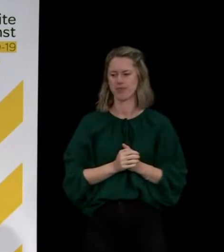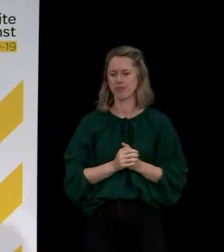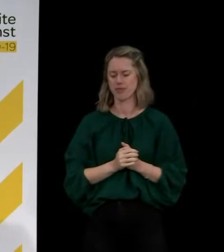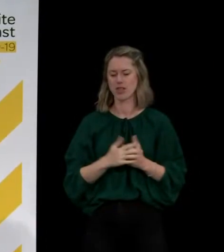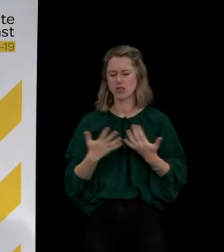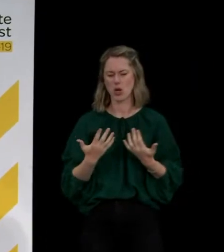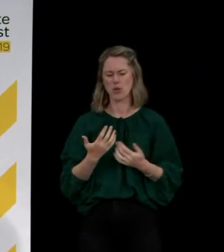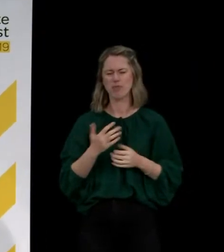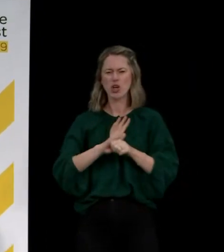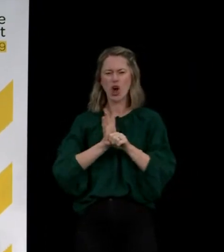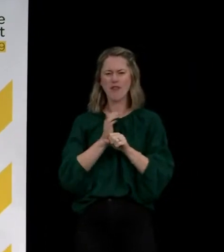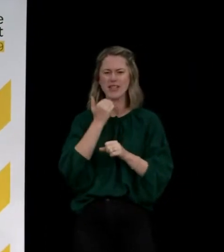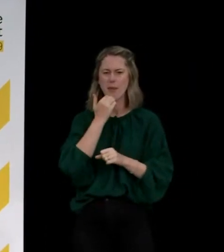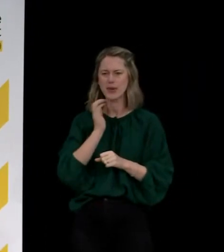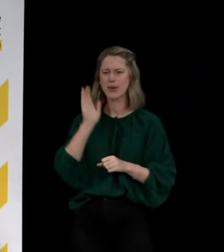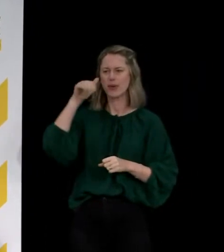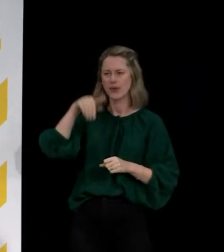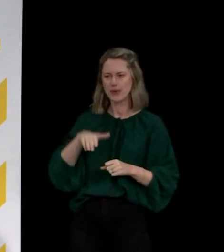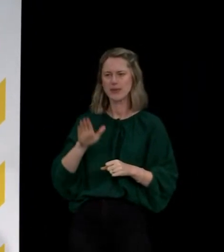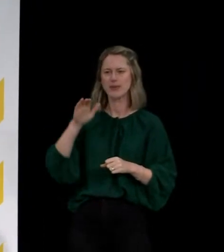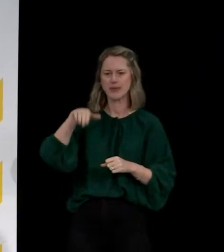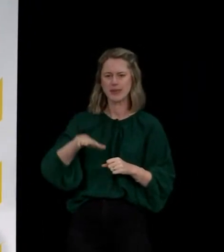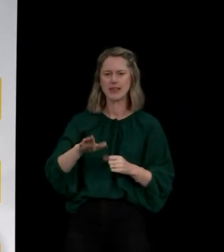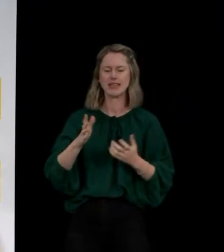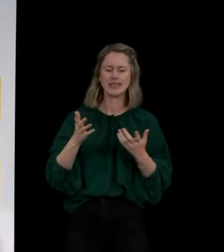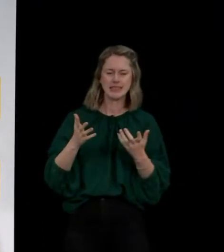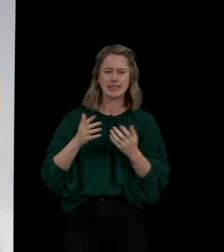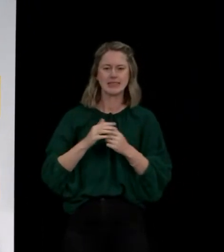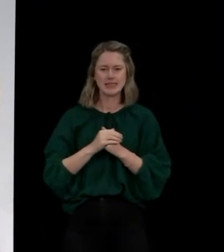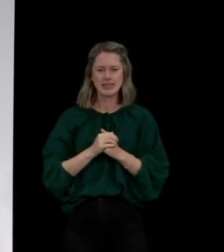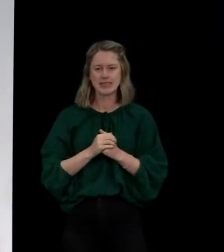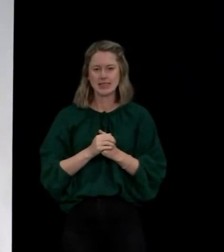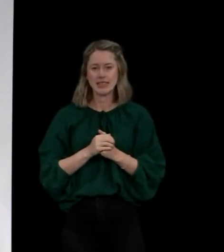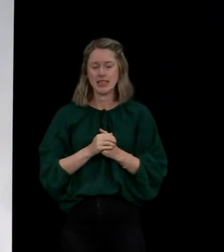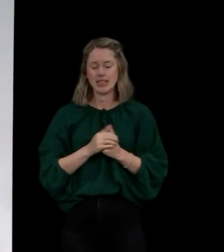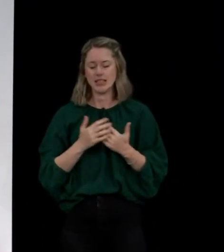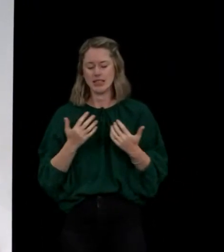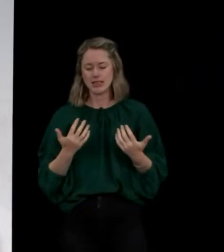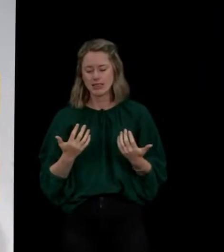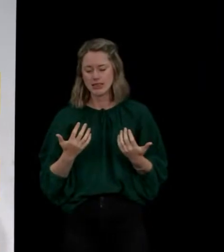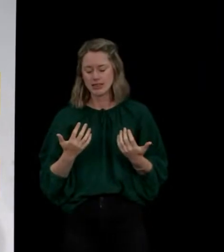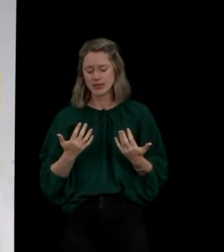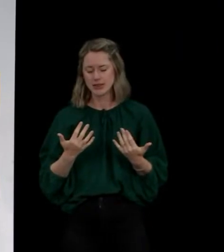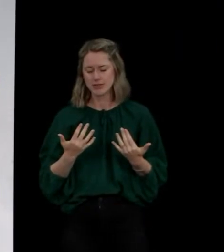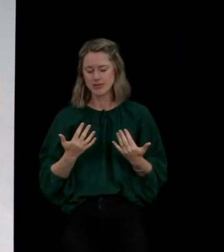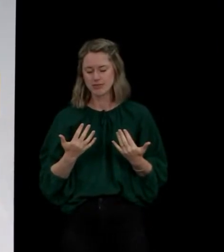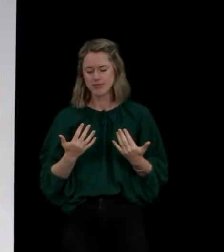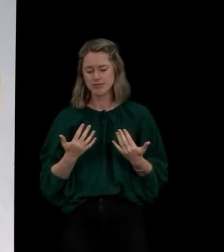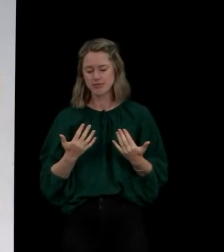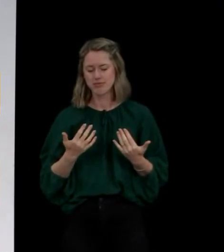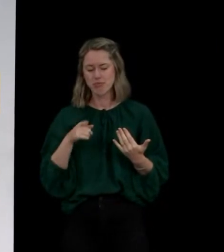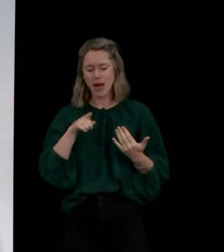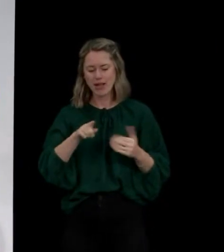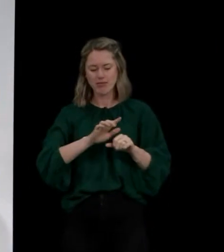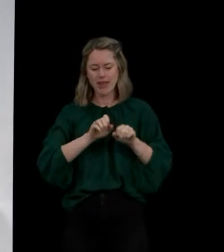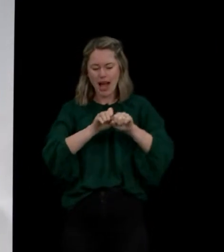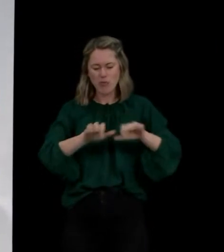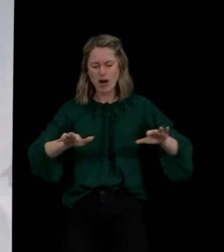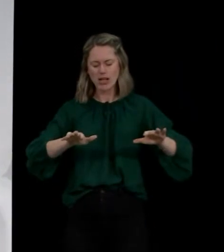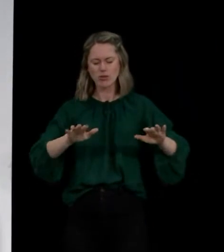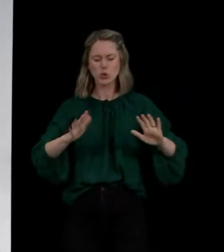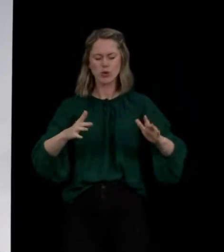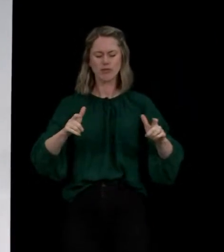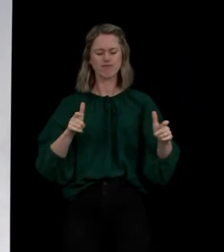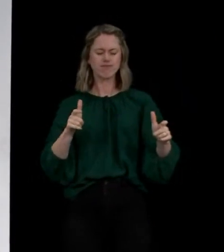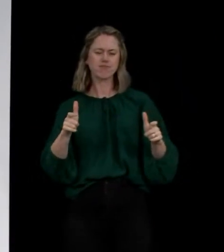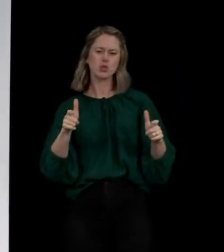has been some volatility in cases in recent days. At this stage, though, we continue to have broad control of the COVID outbreak